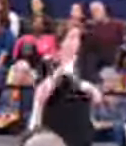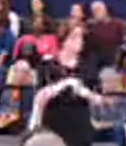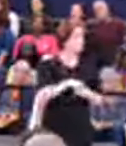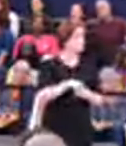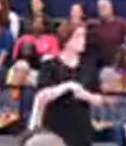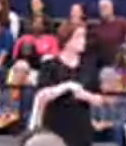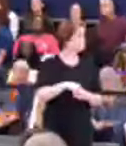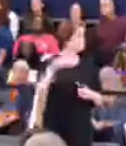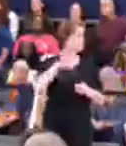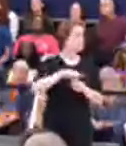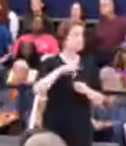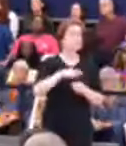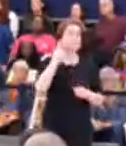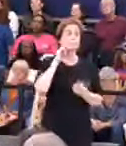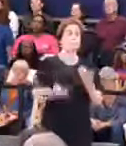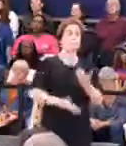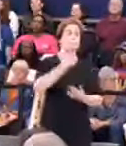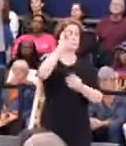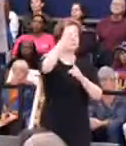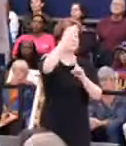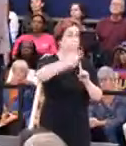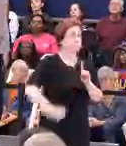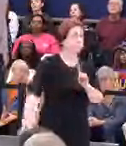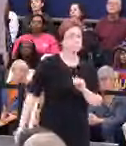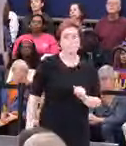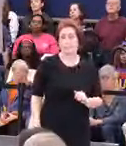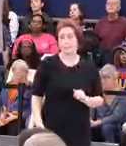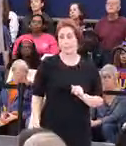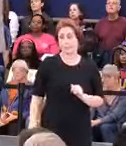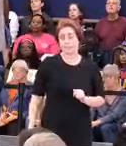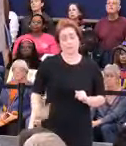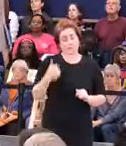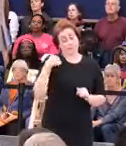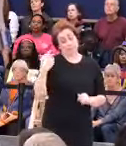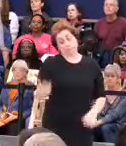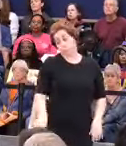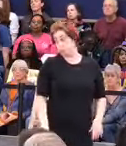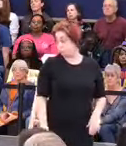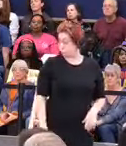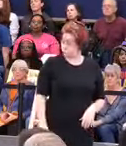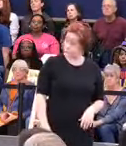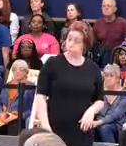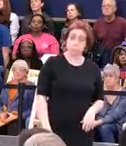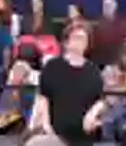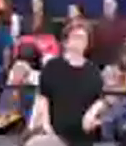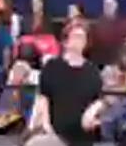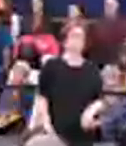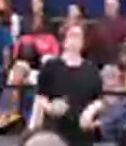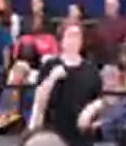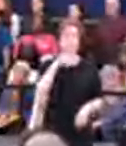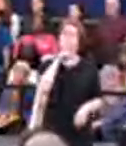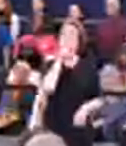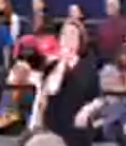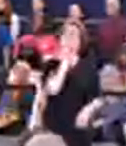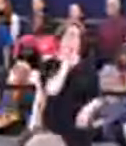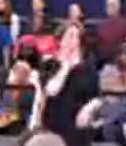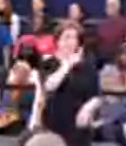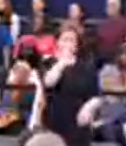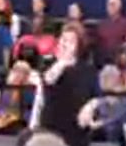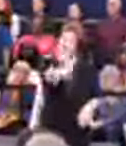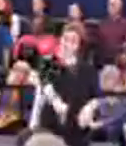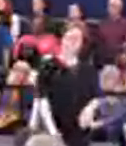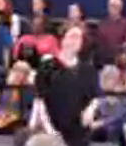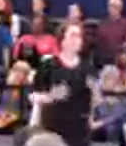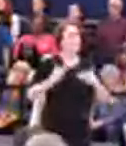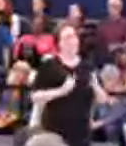now almost 10 months. And I'm at the point of this whole campaign where I'm just into real talk. I don't